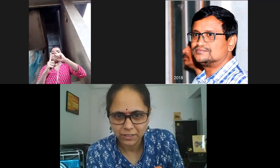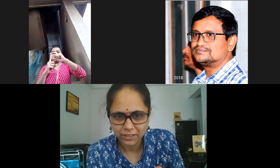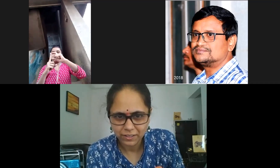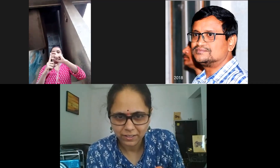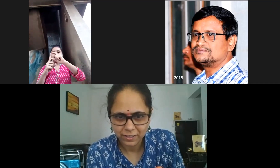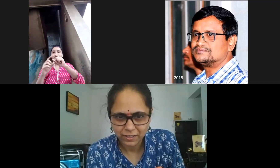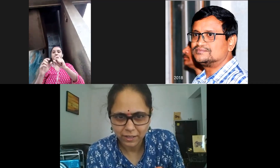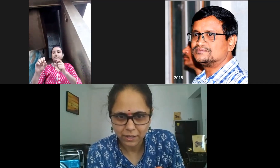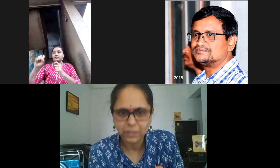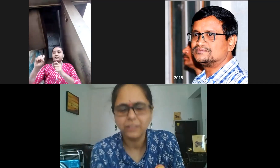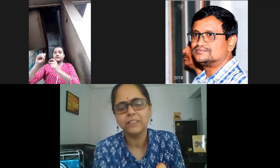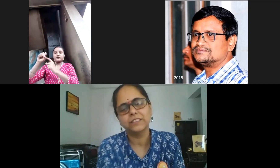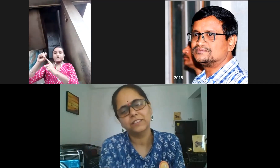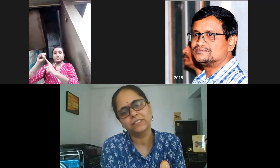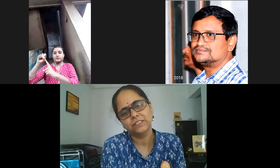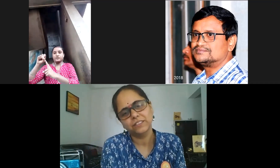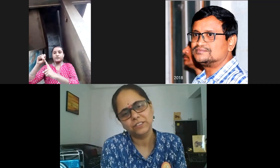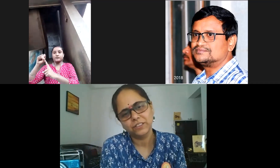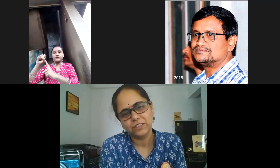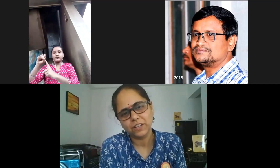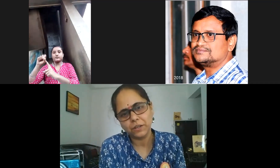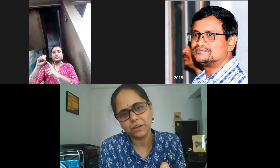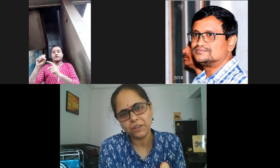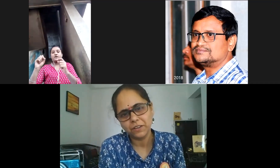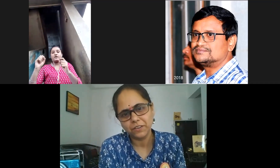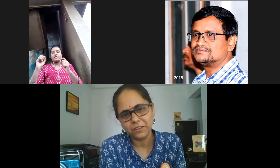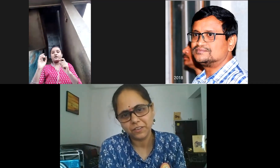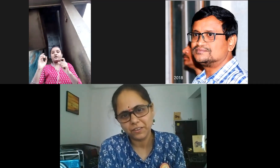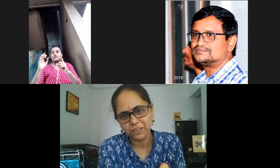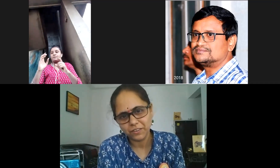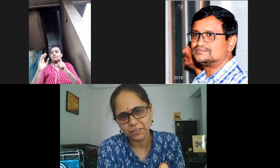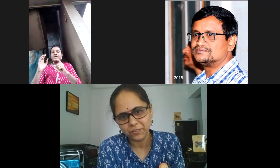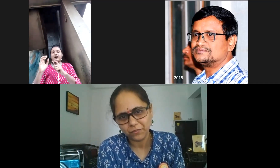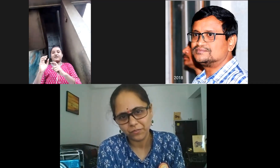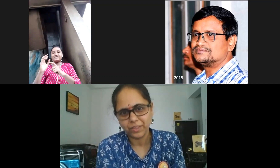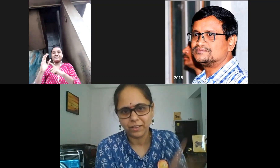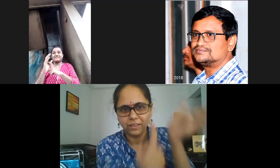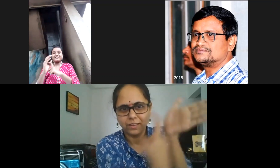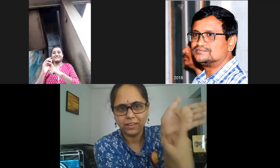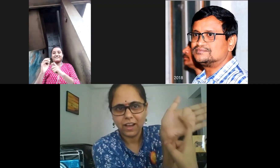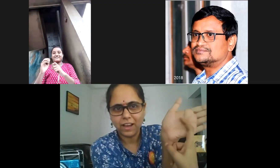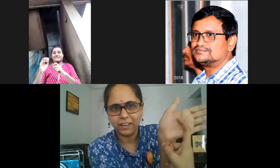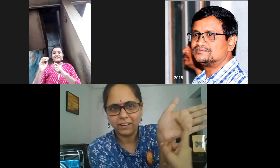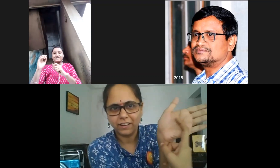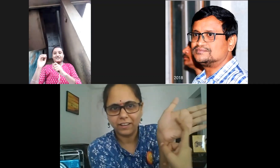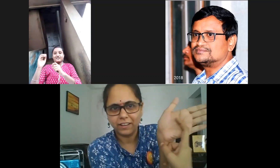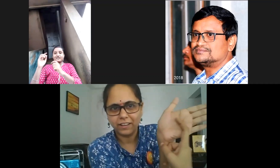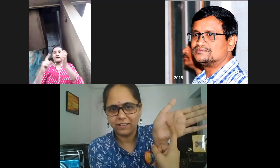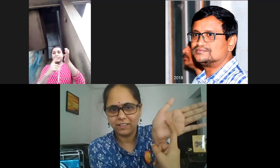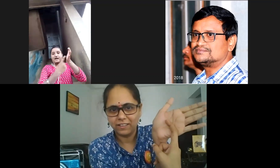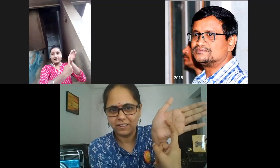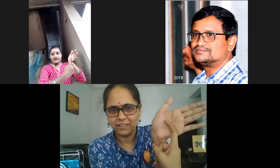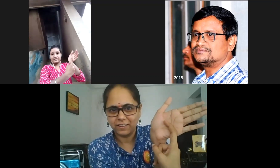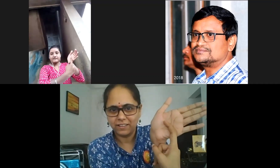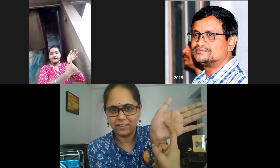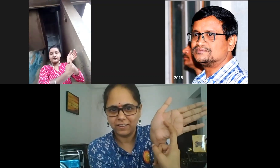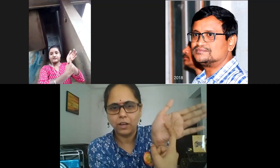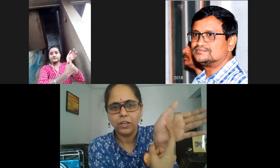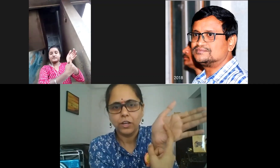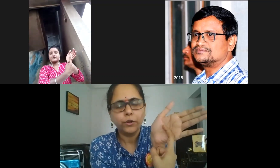P, Huh. Q, Huh. R, R. R, Huh. Do it